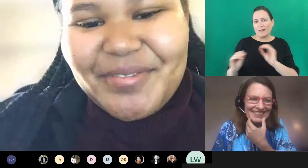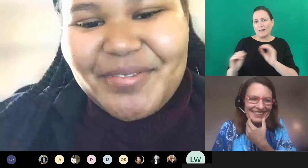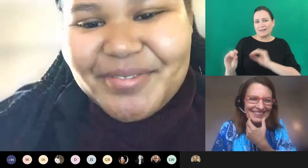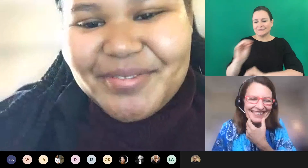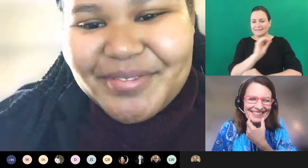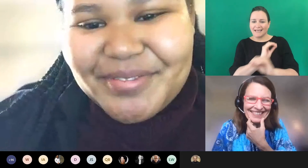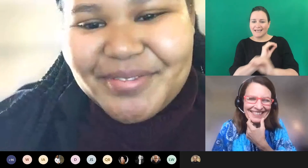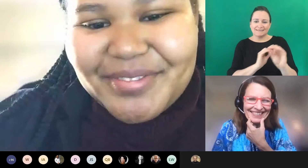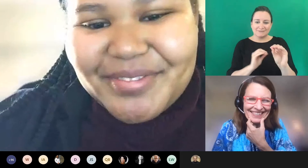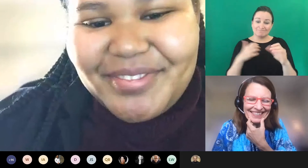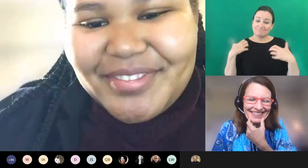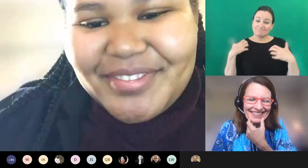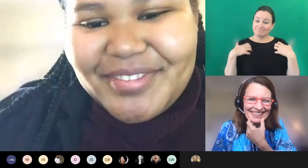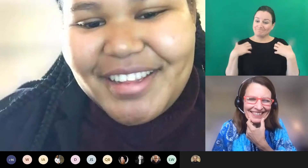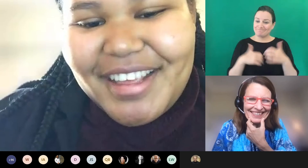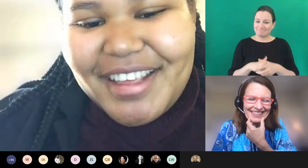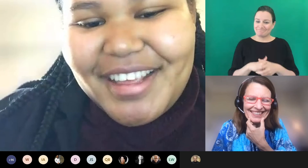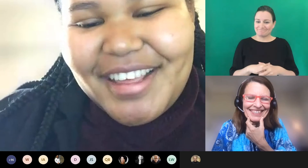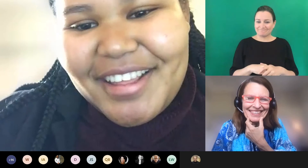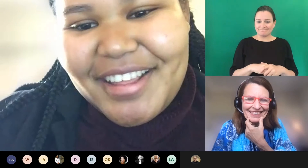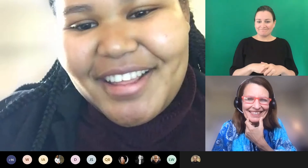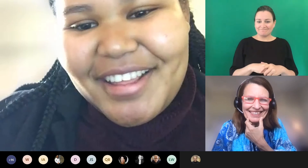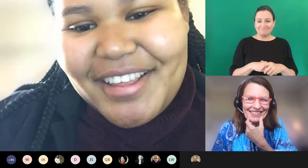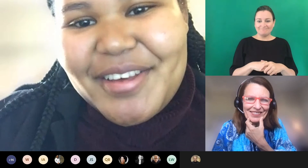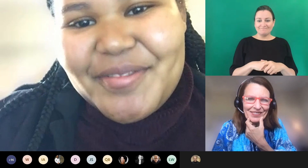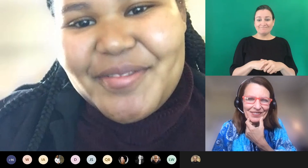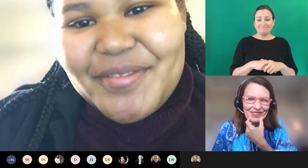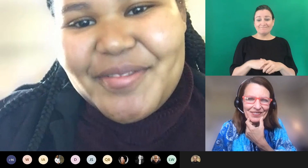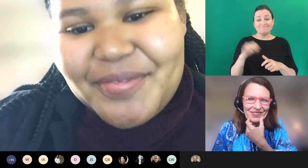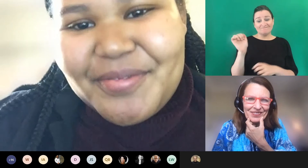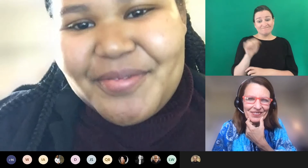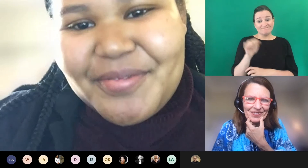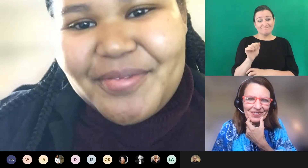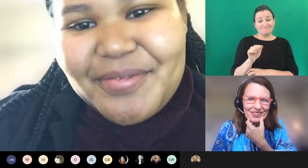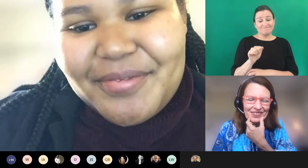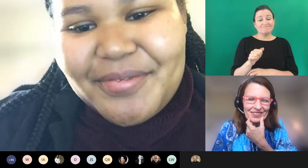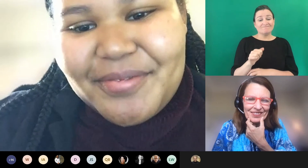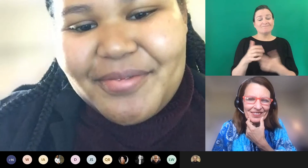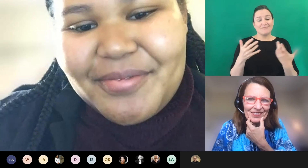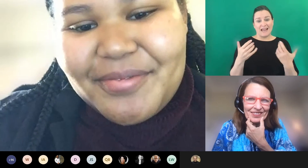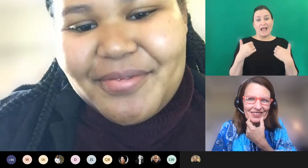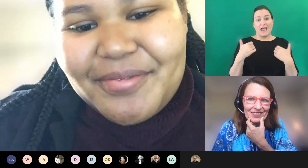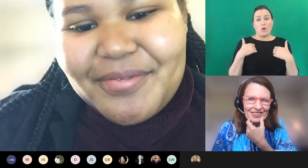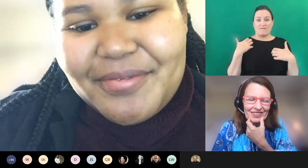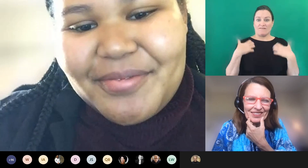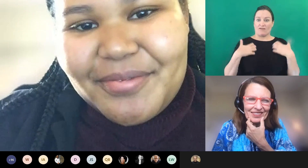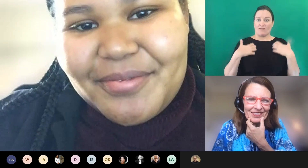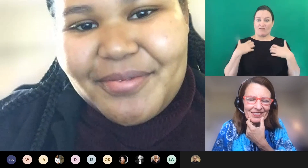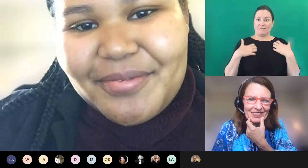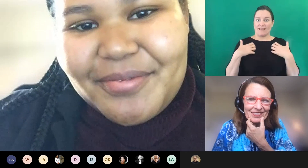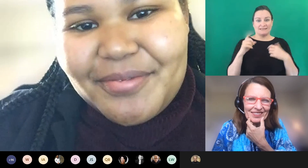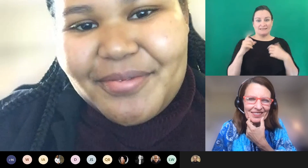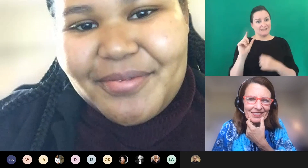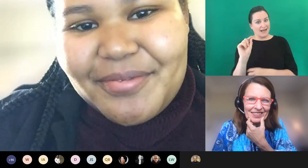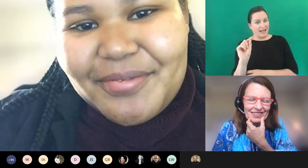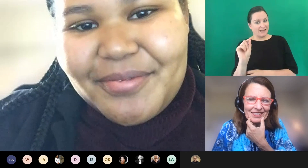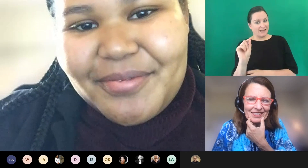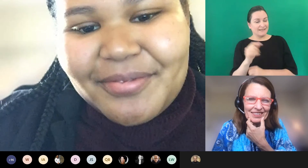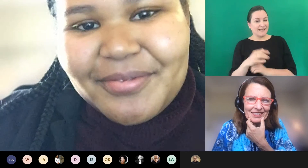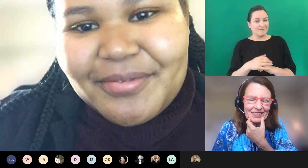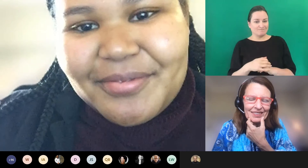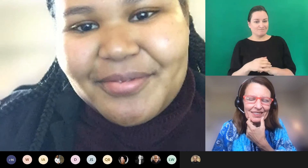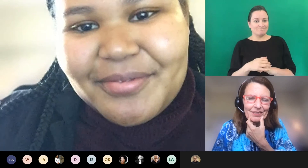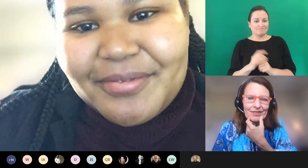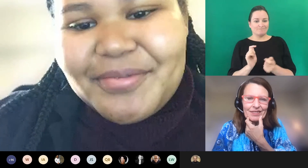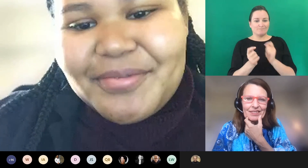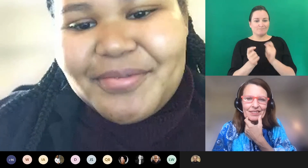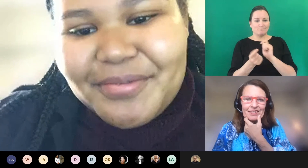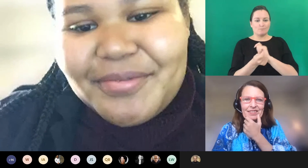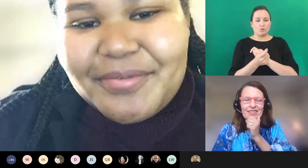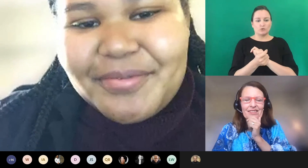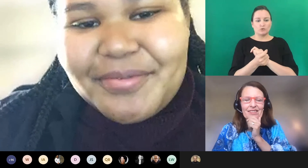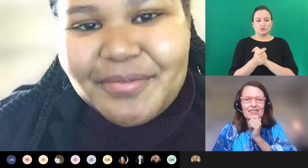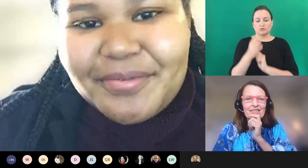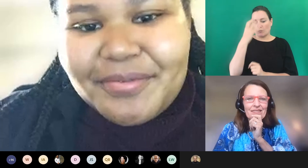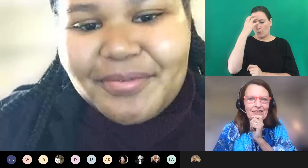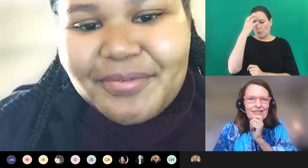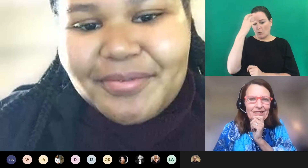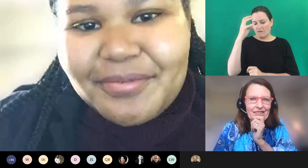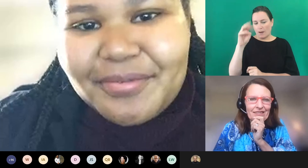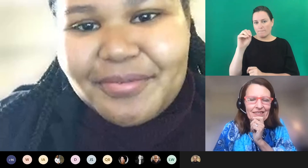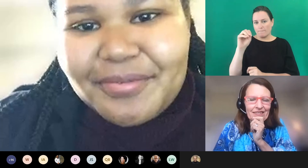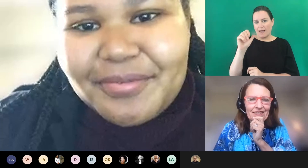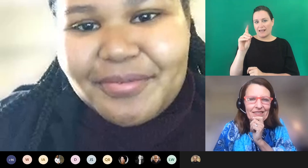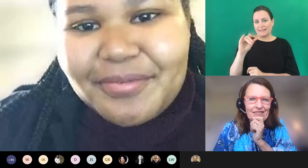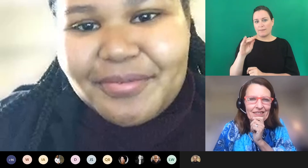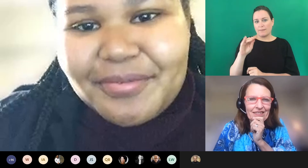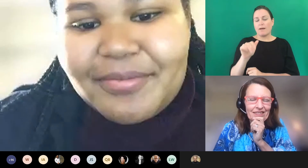much, Lisa, for that. And I think that's quite fascinating. So I'm looking forward if we can really, develop